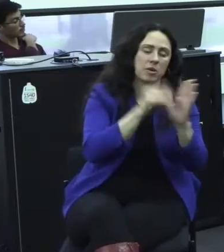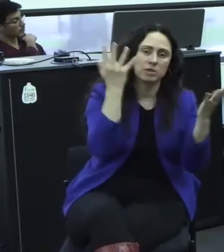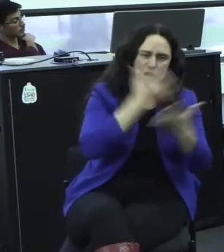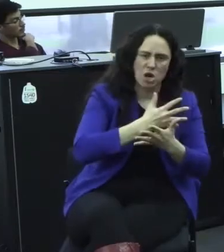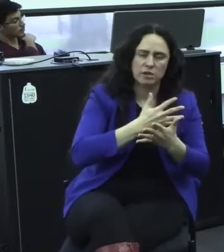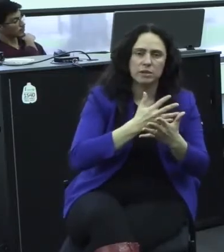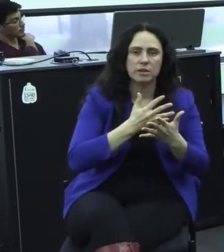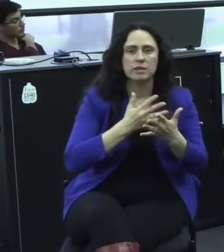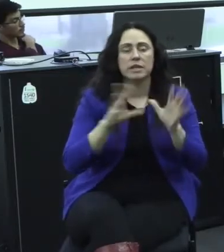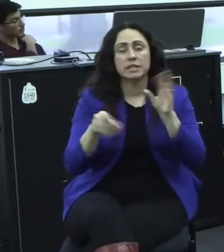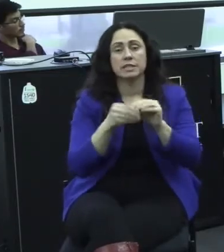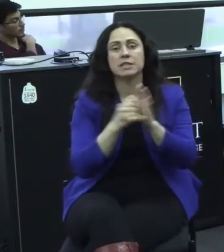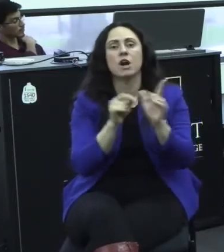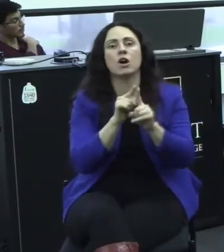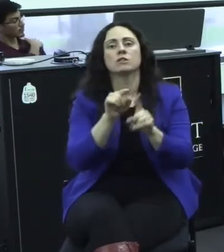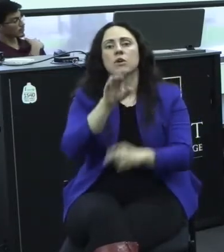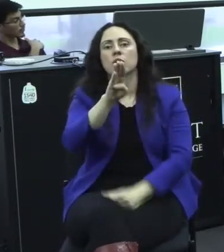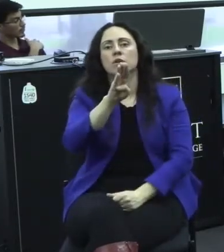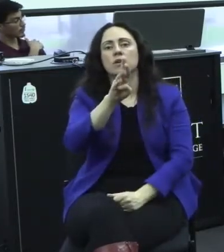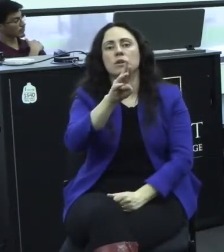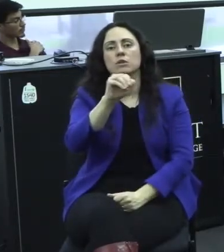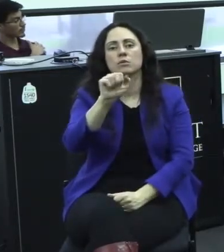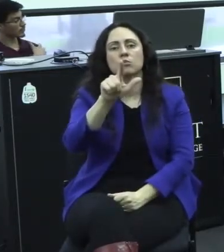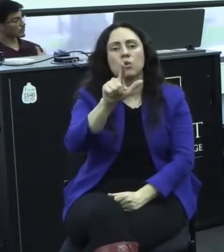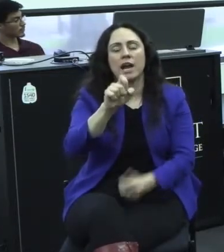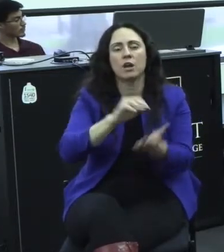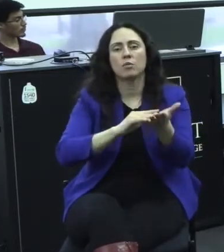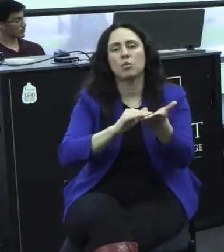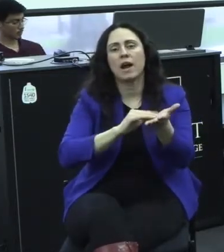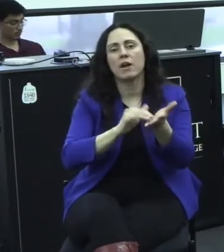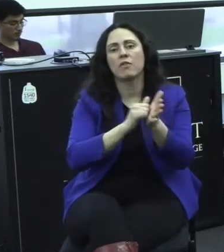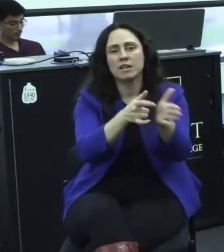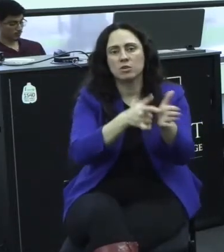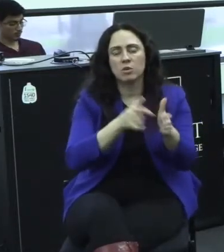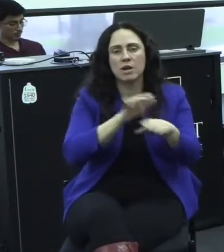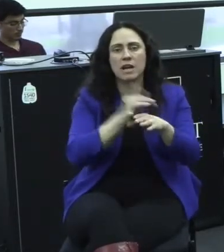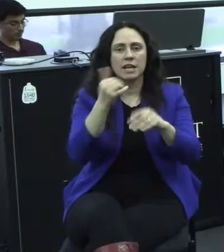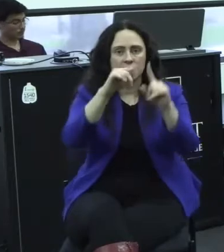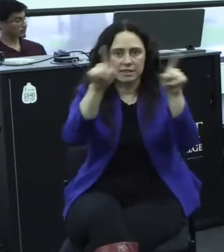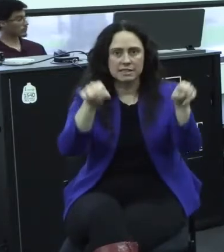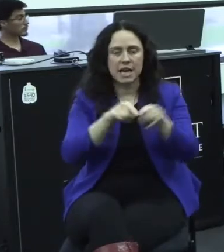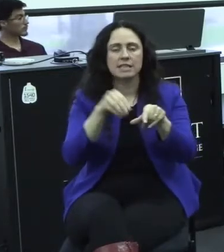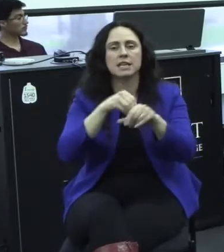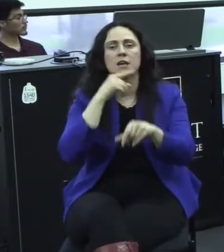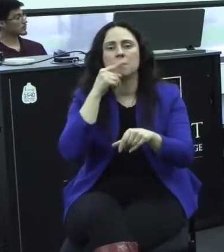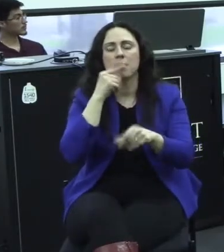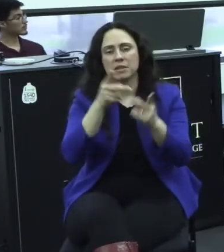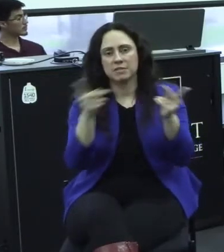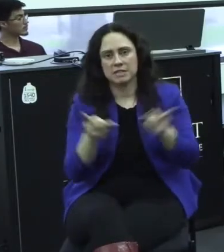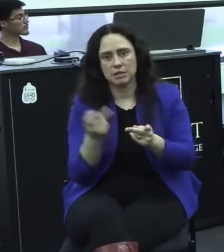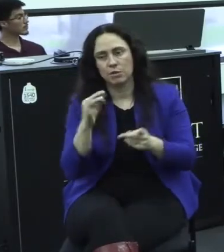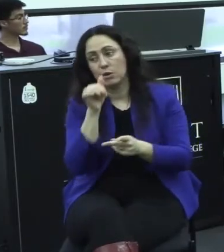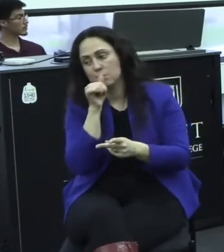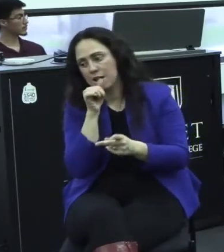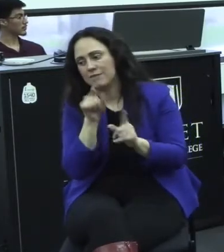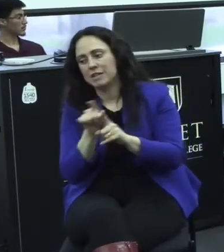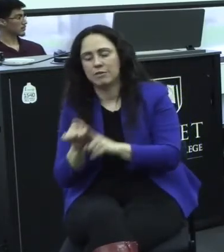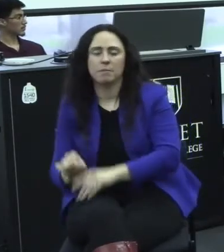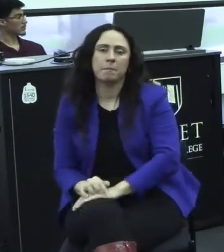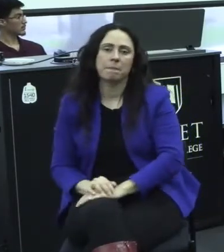to that, there's also Braille that's required on any signage within a public facility or private facility for that matter.